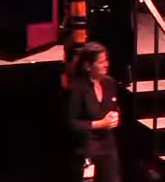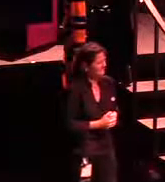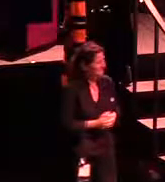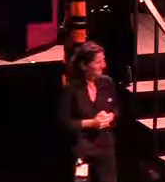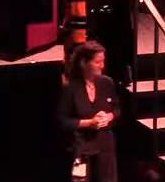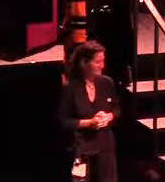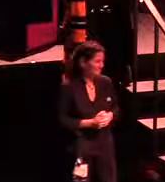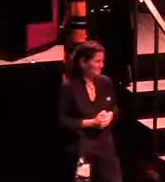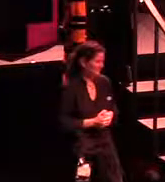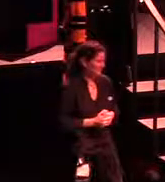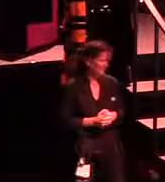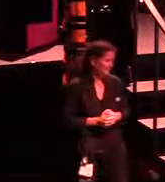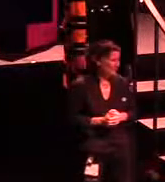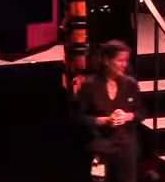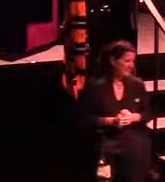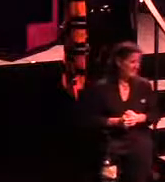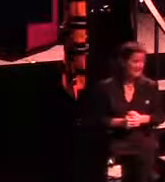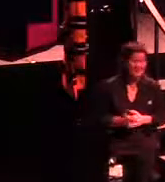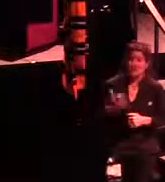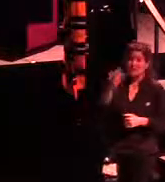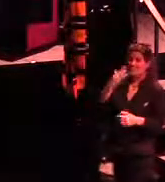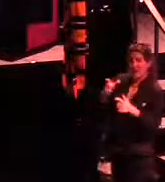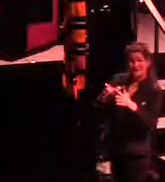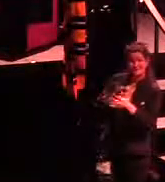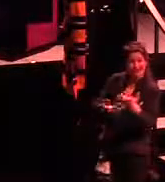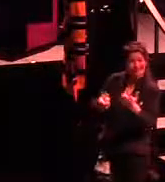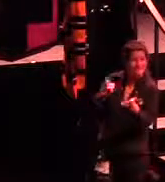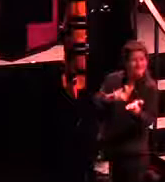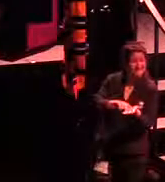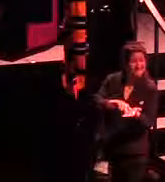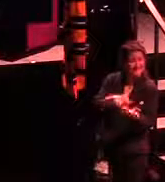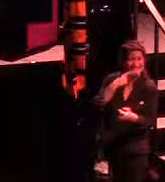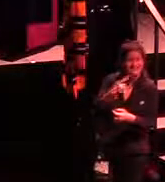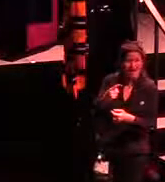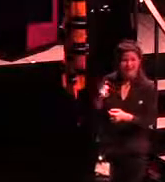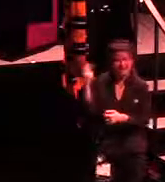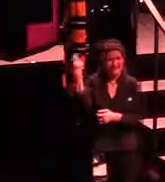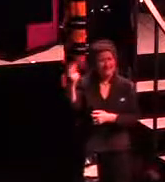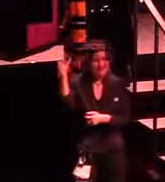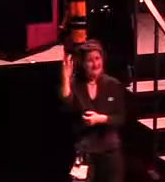Fuck. Biscuit, when Darren says the Arts Council have invested in me,